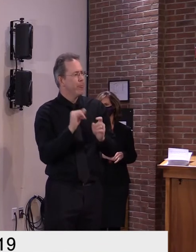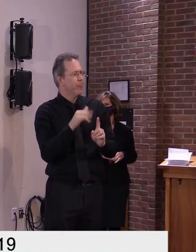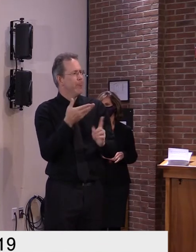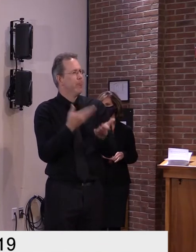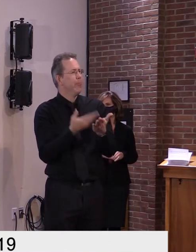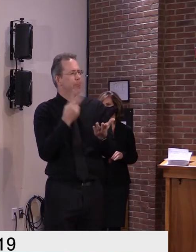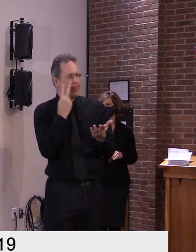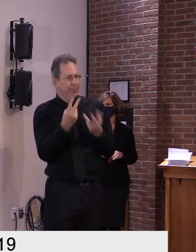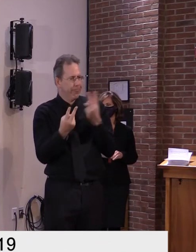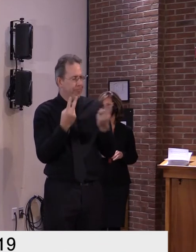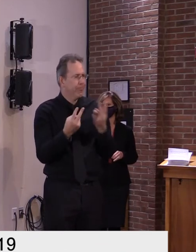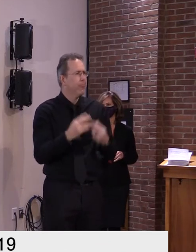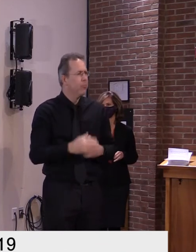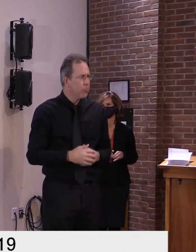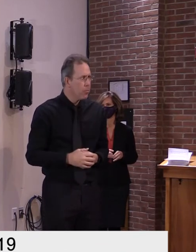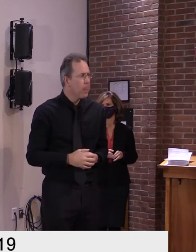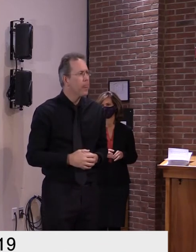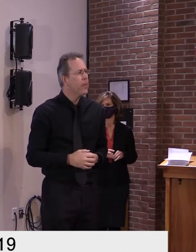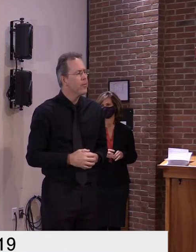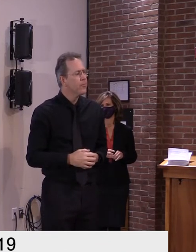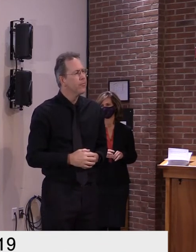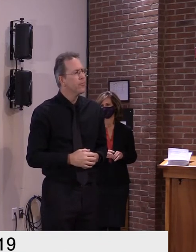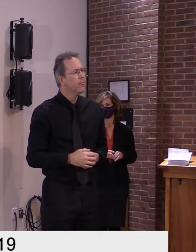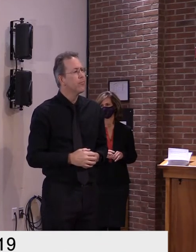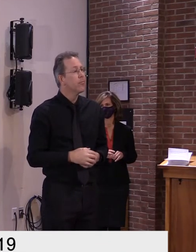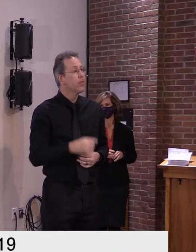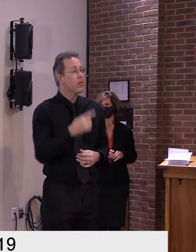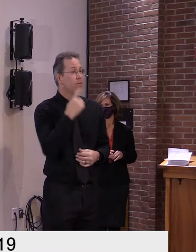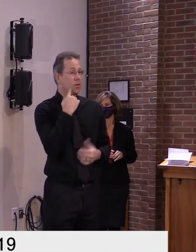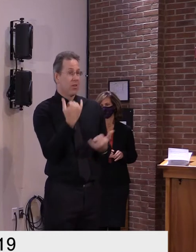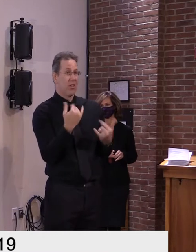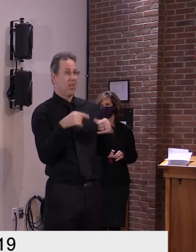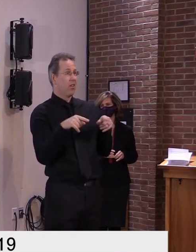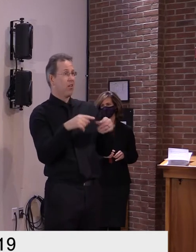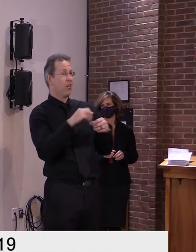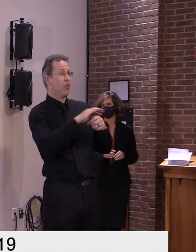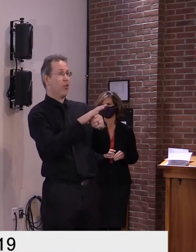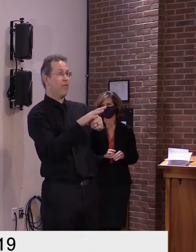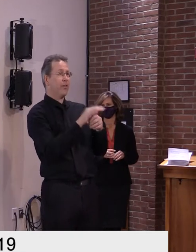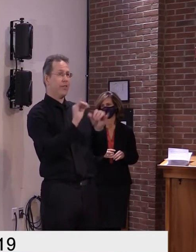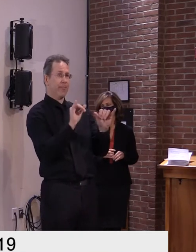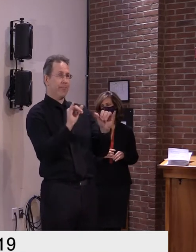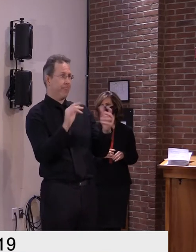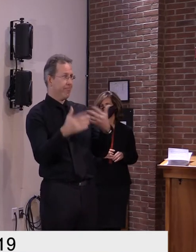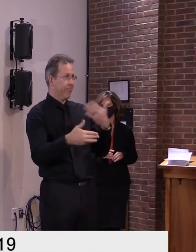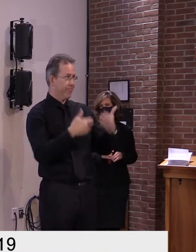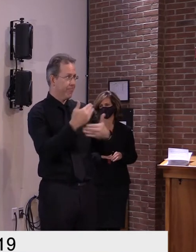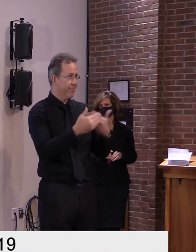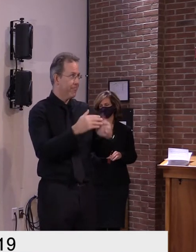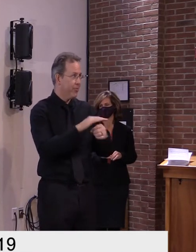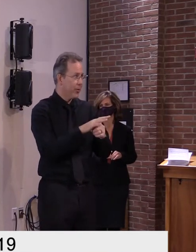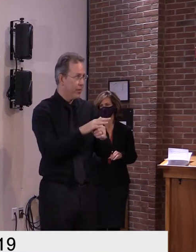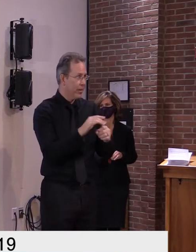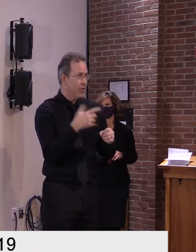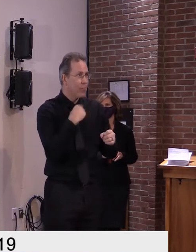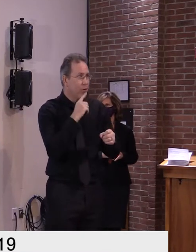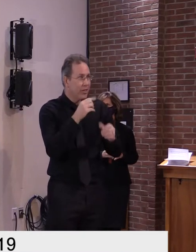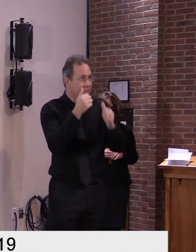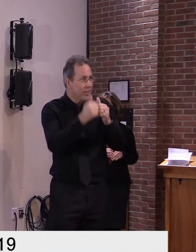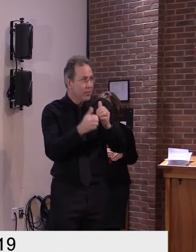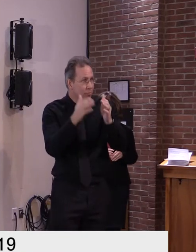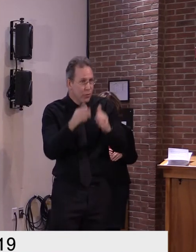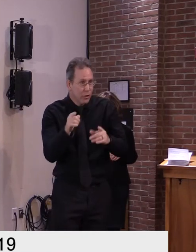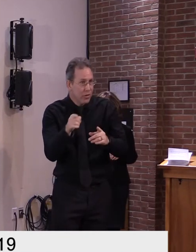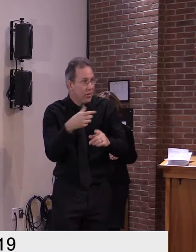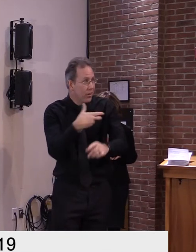really emphasize on this go around is the need to make sure that when a person is vaccinated, the appropriate